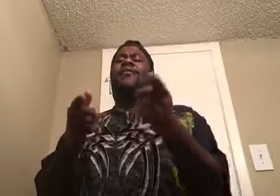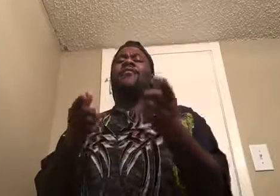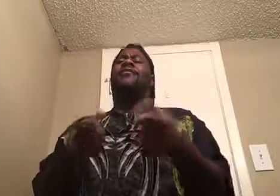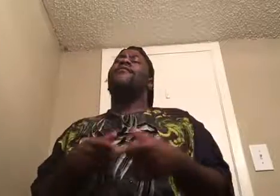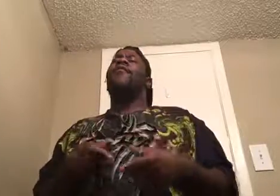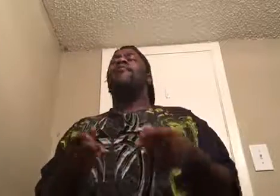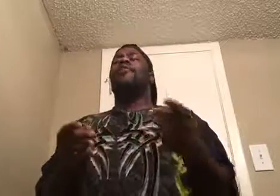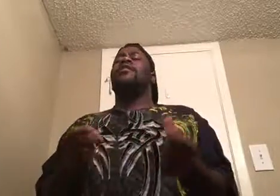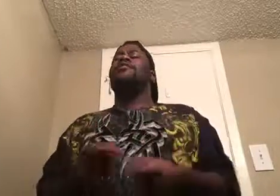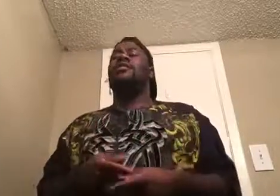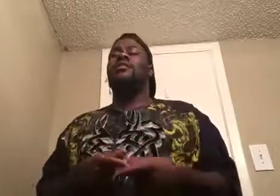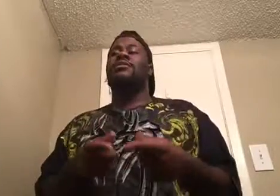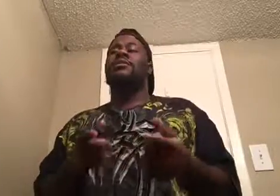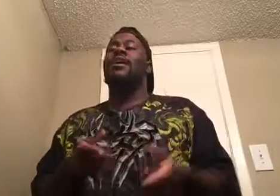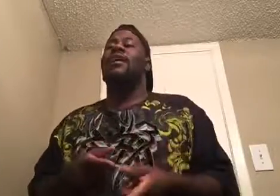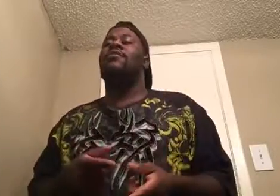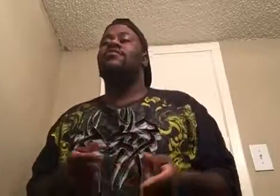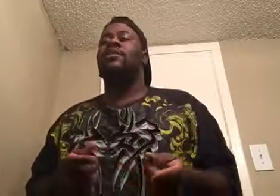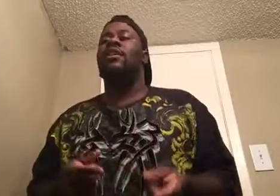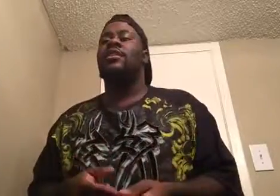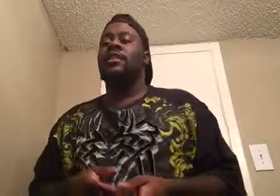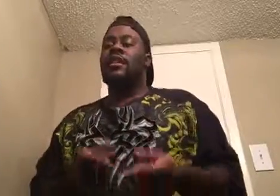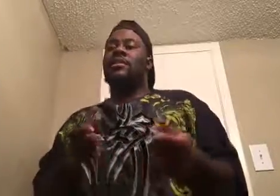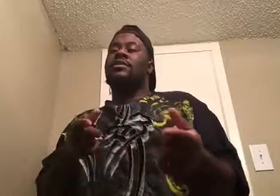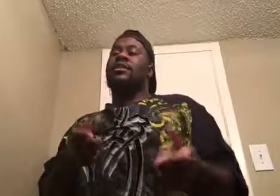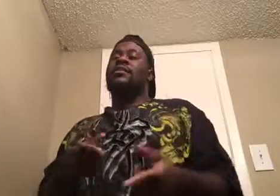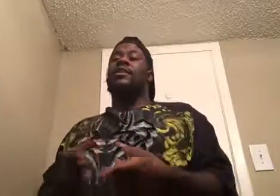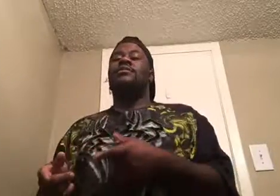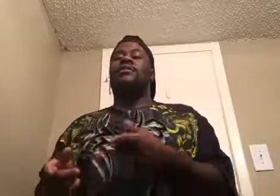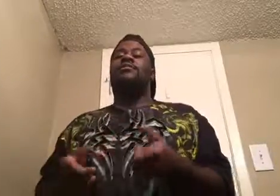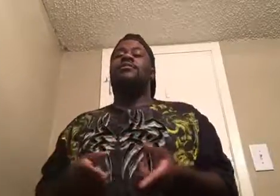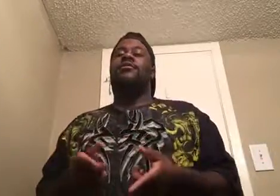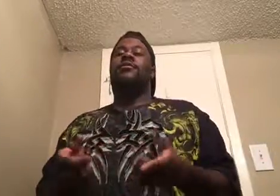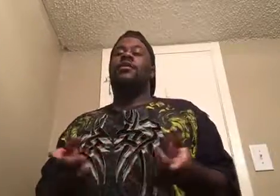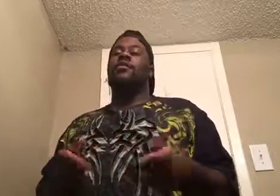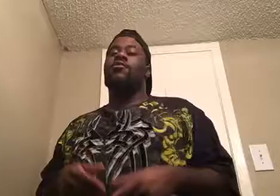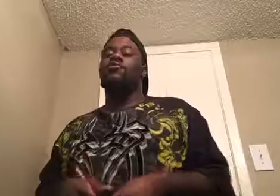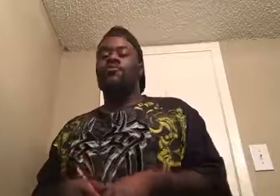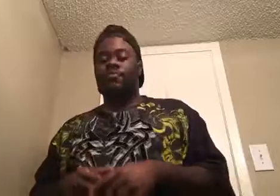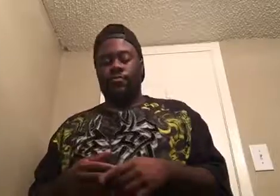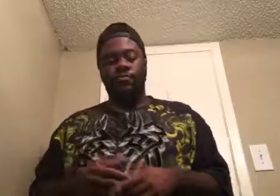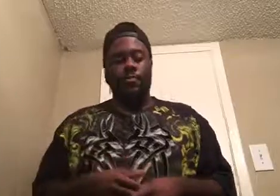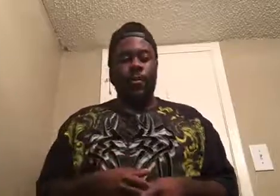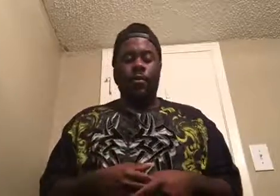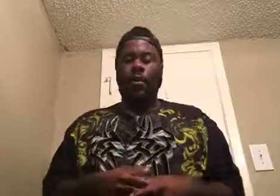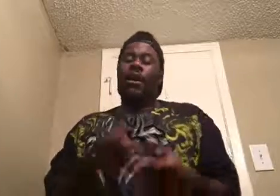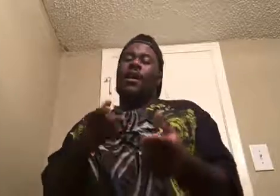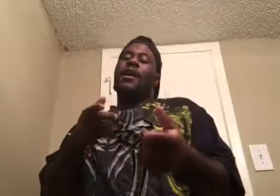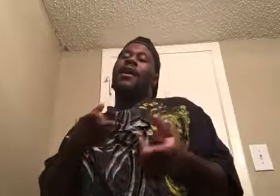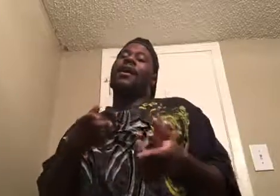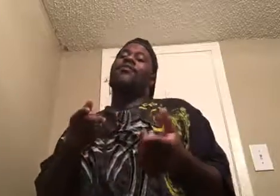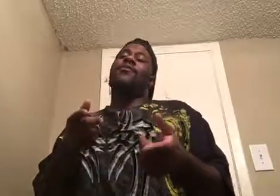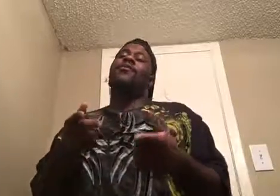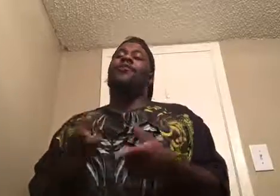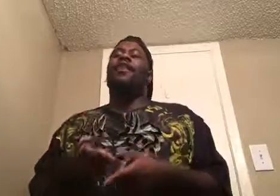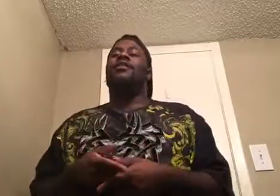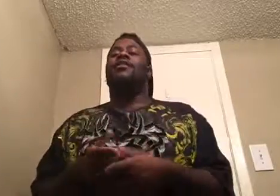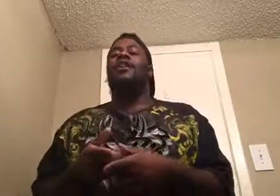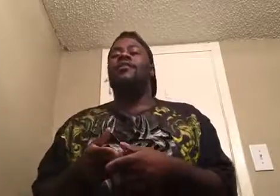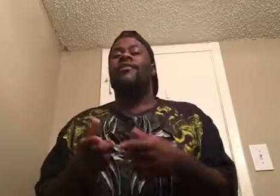vibe the vibration, cause I don't need nothing else but you. I don't wanna fall in love